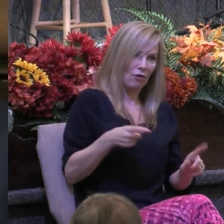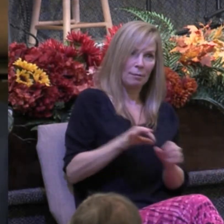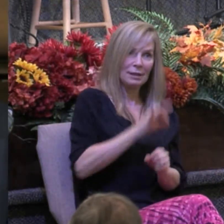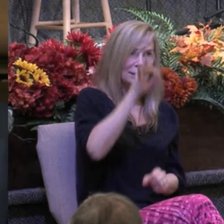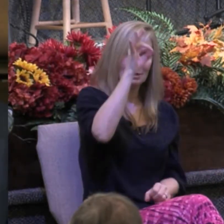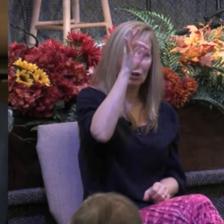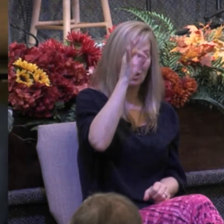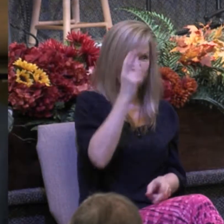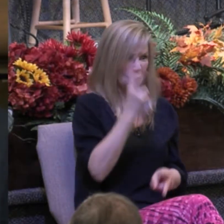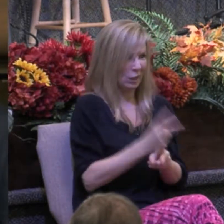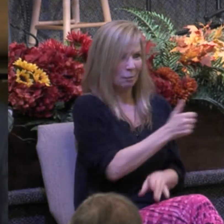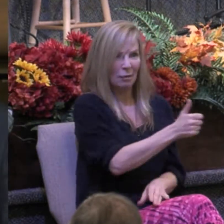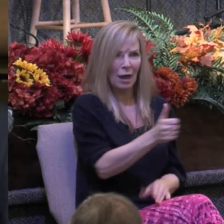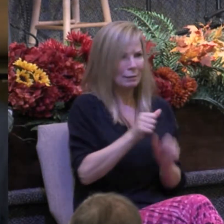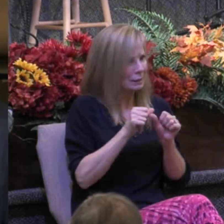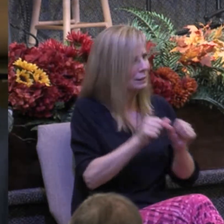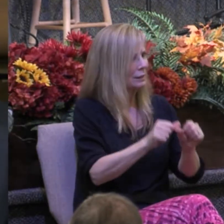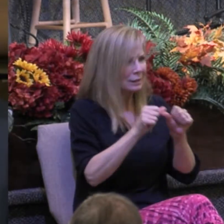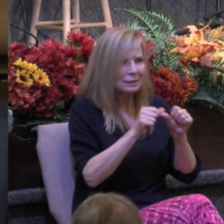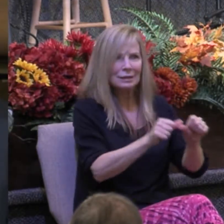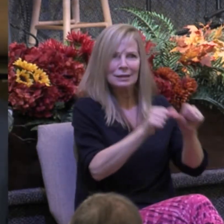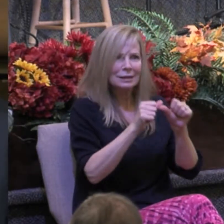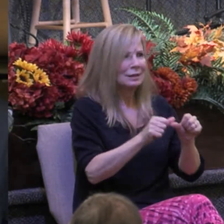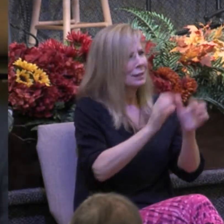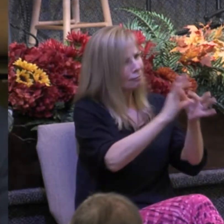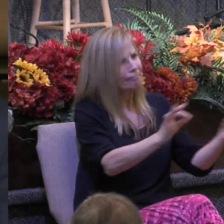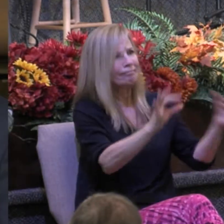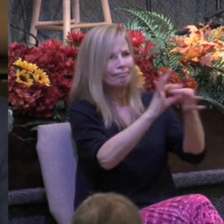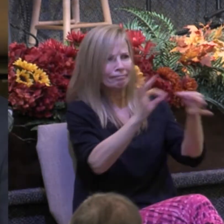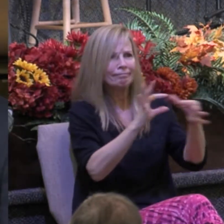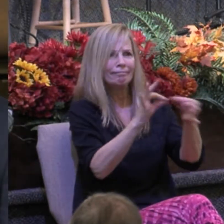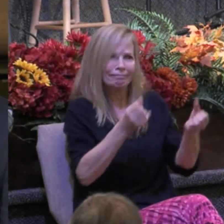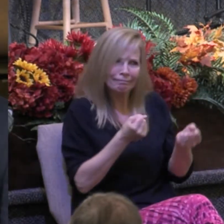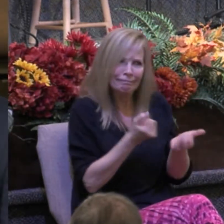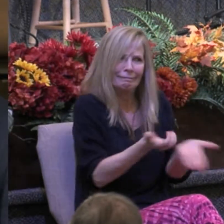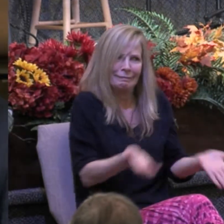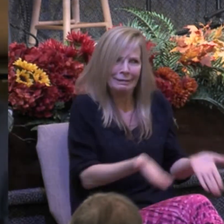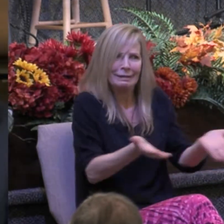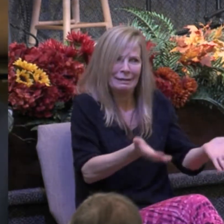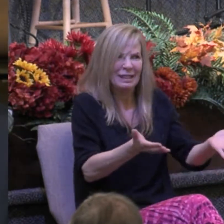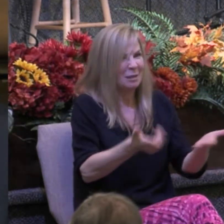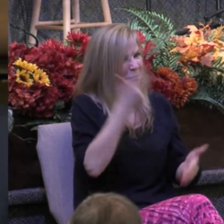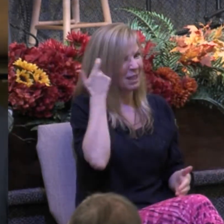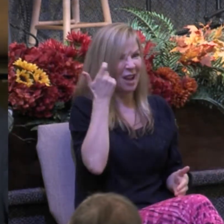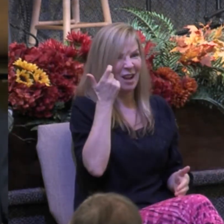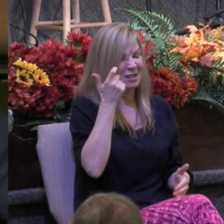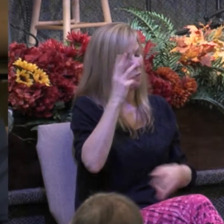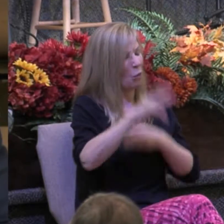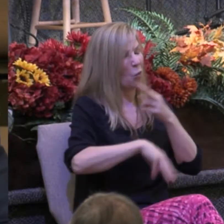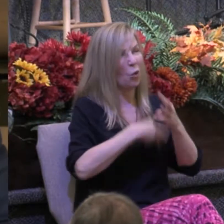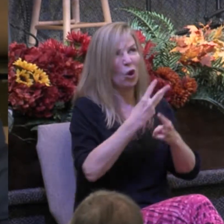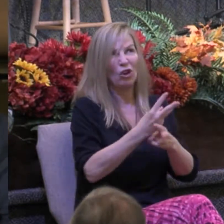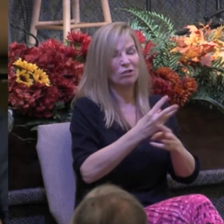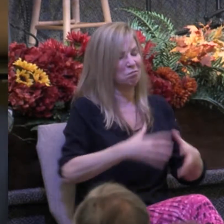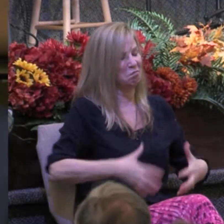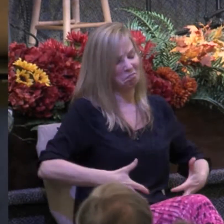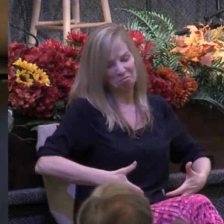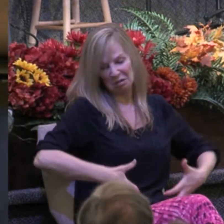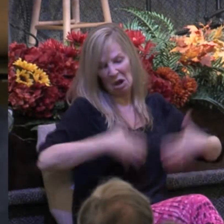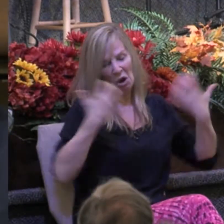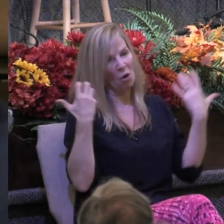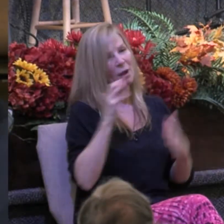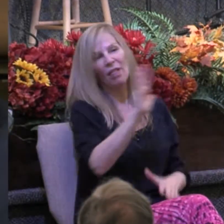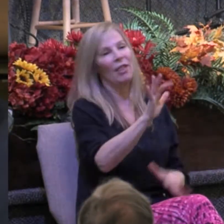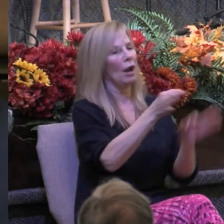to keep them witnessing for Christ and sustaining them in the face of such hostility, because their words alone would